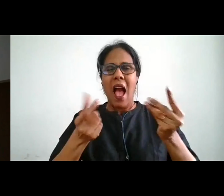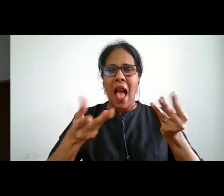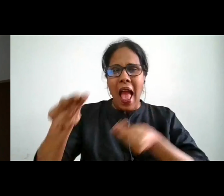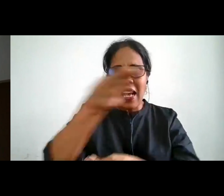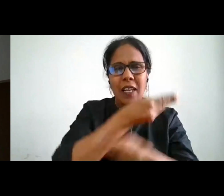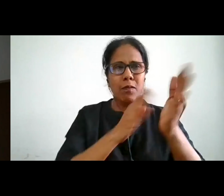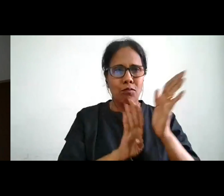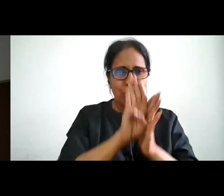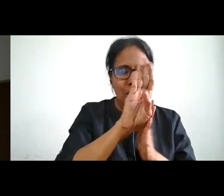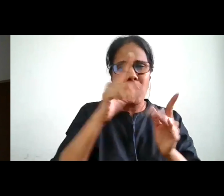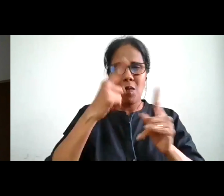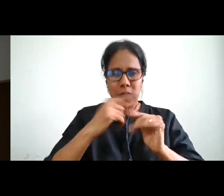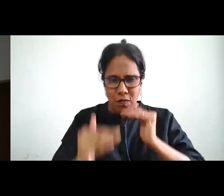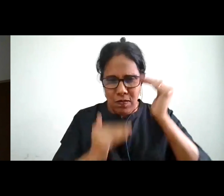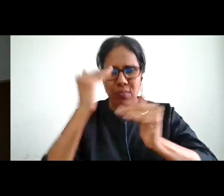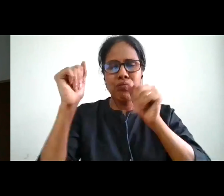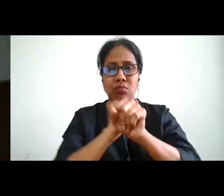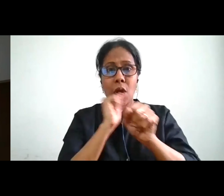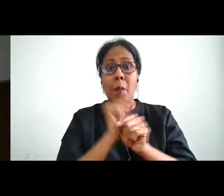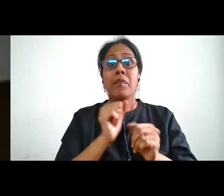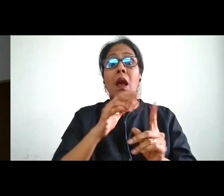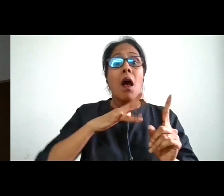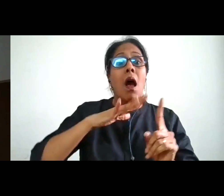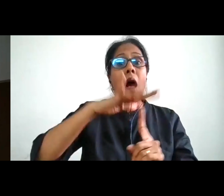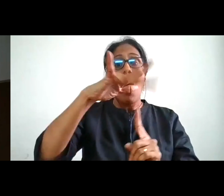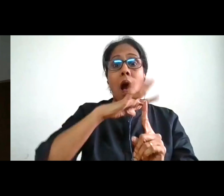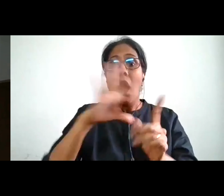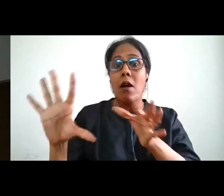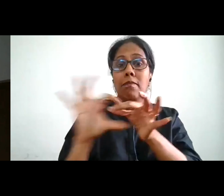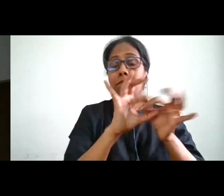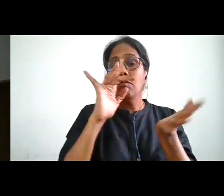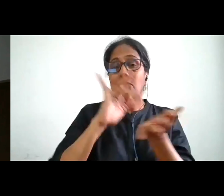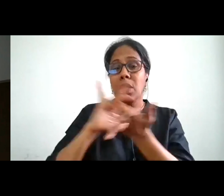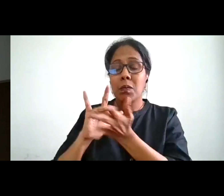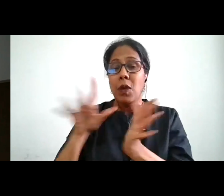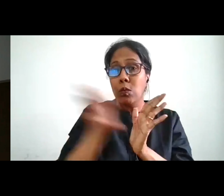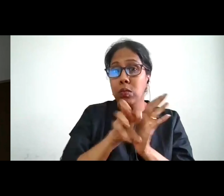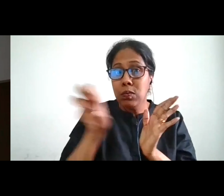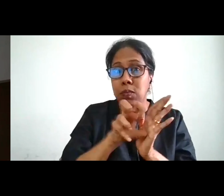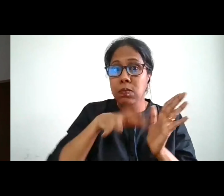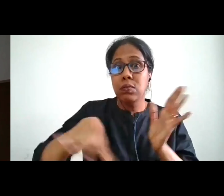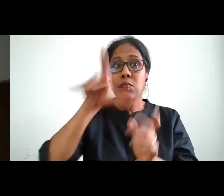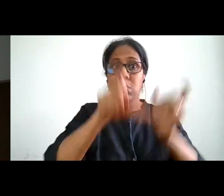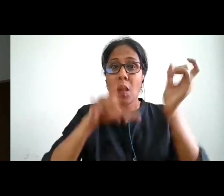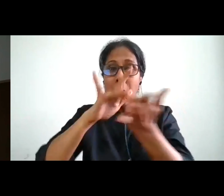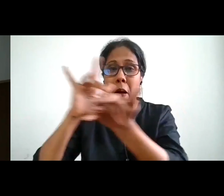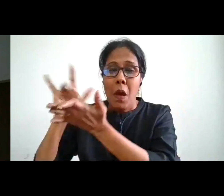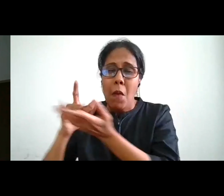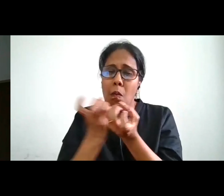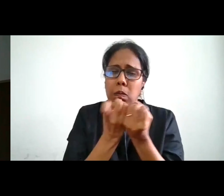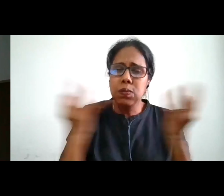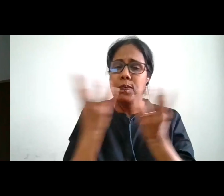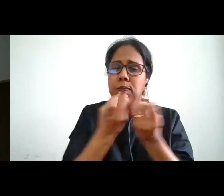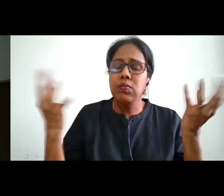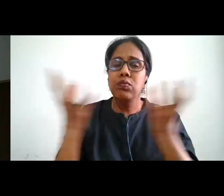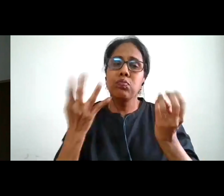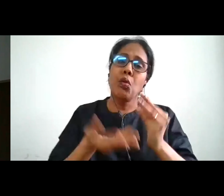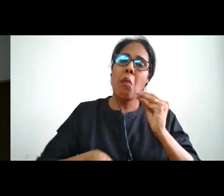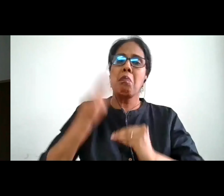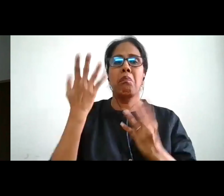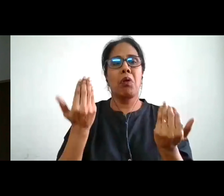terms of the number of hotspots we deliver to our masses in terms of hotspots per pop